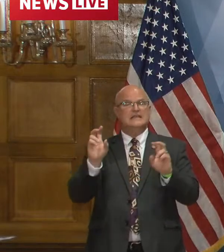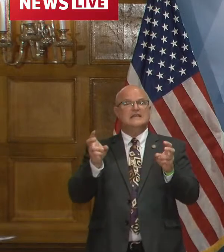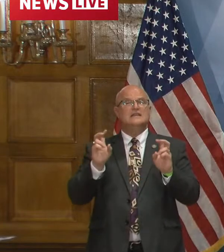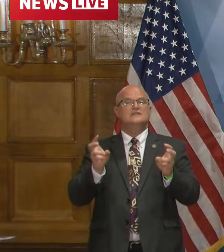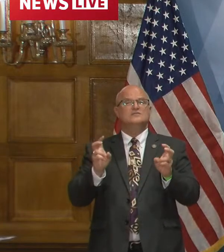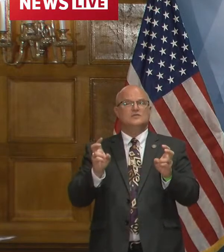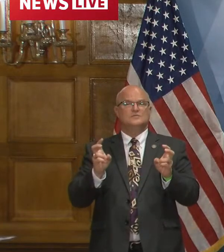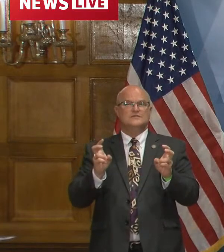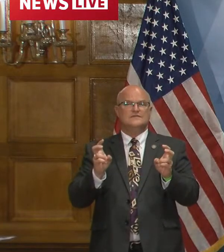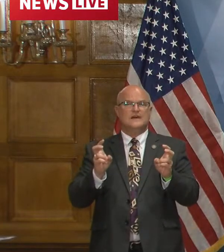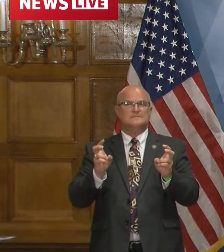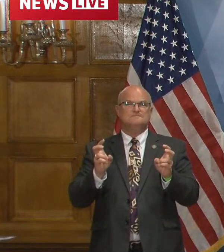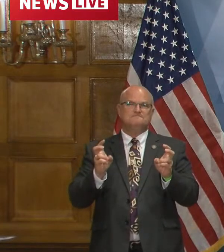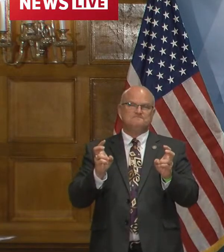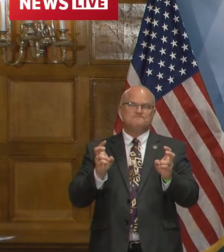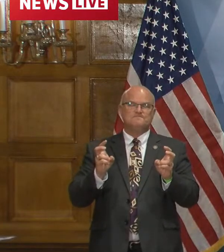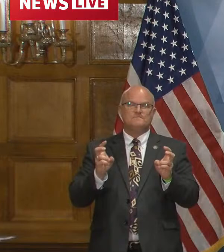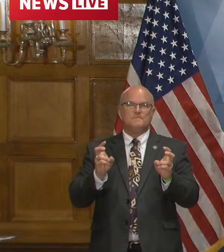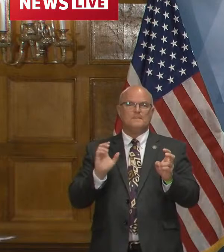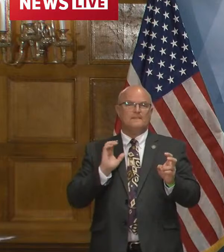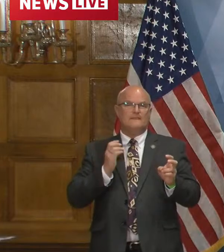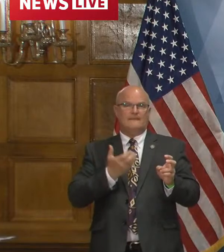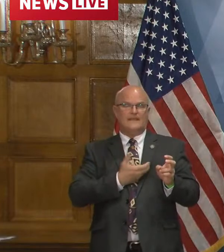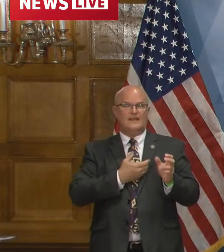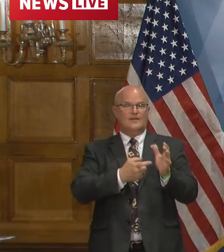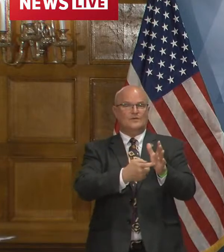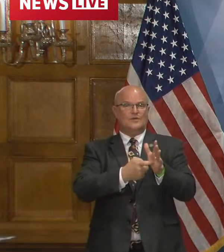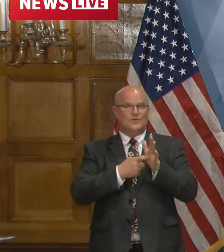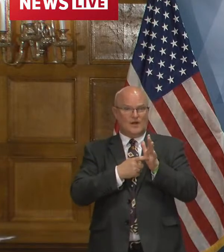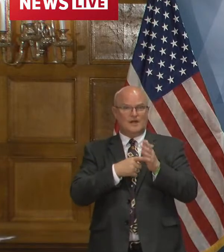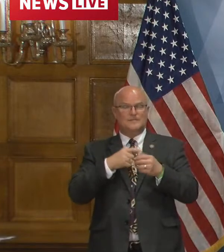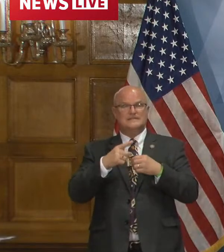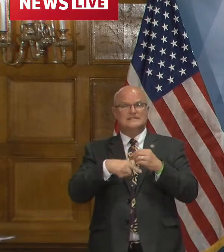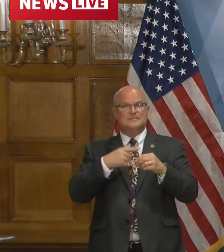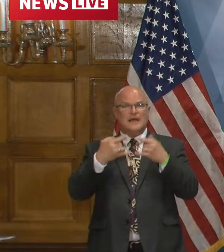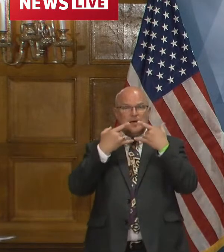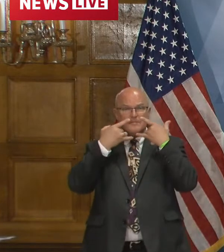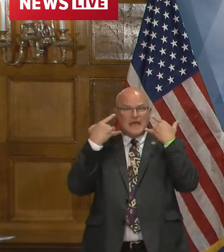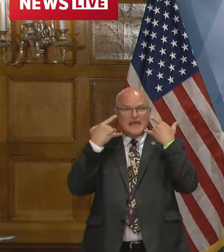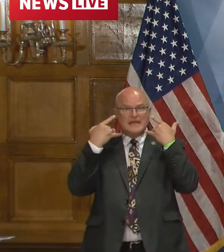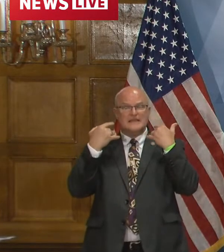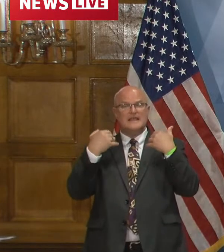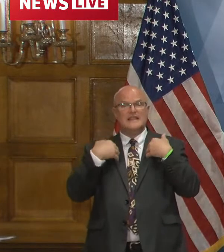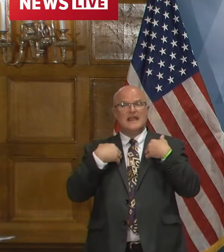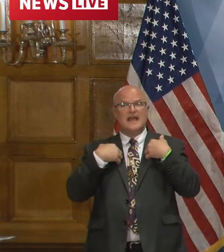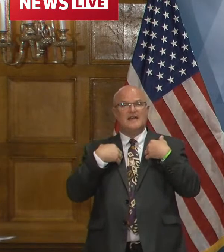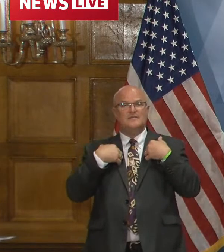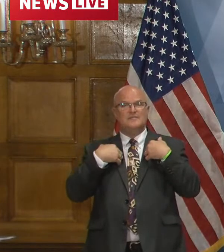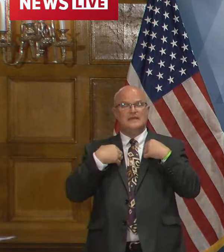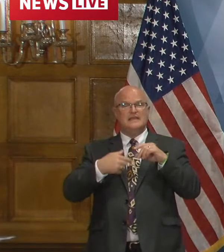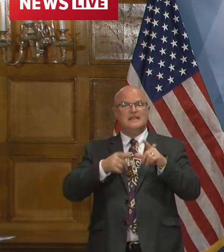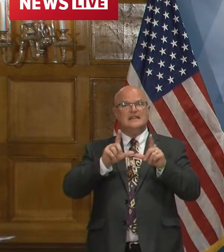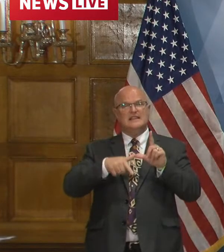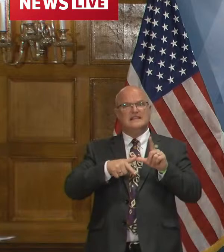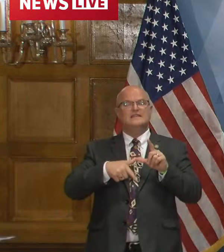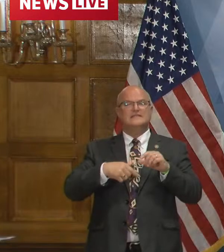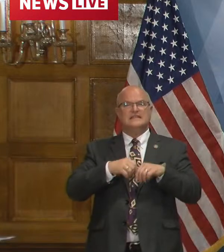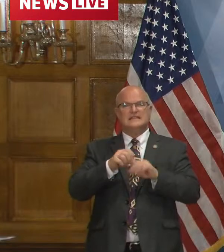terms of our requirements in reference to masks, which have been lifted in the